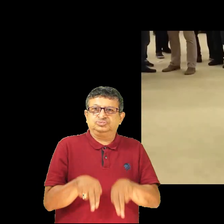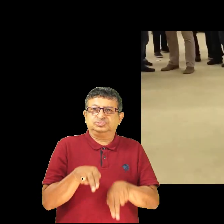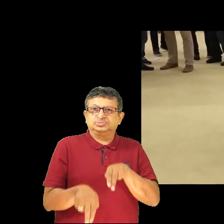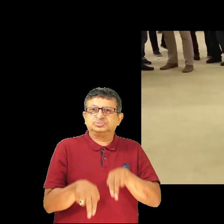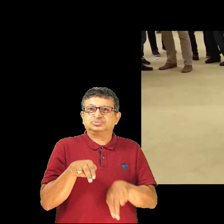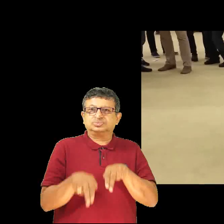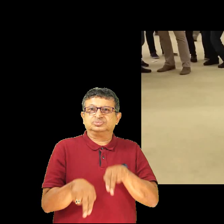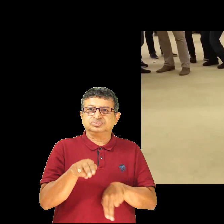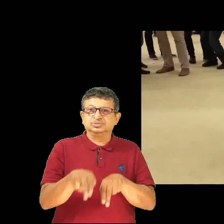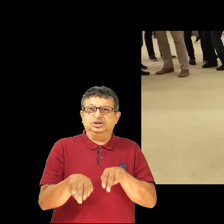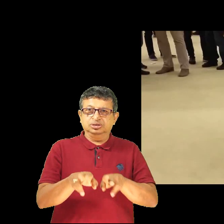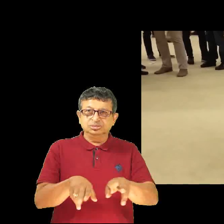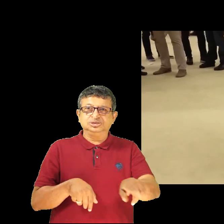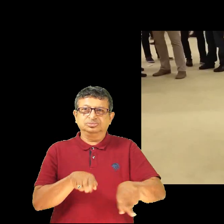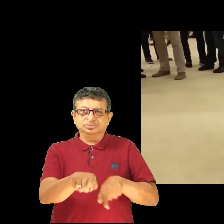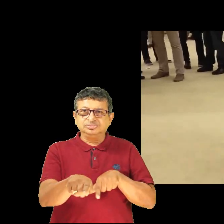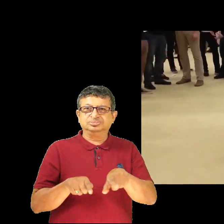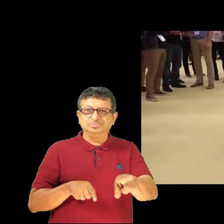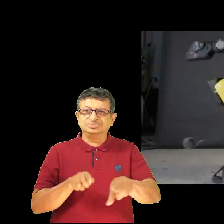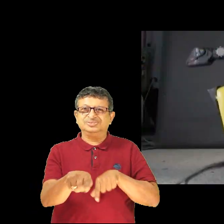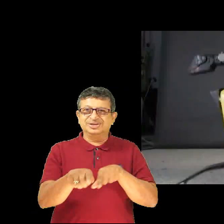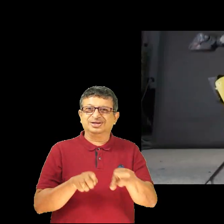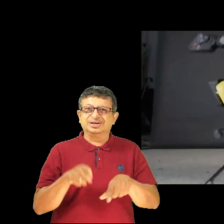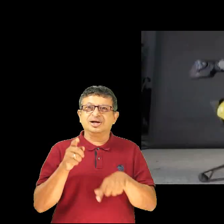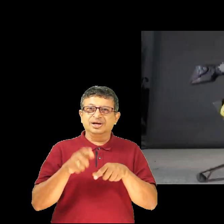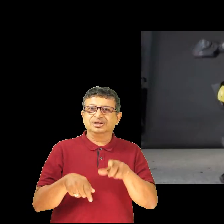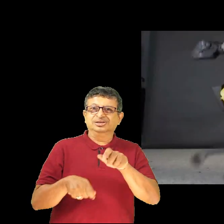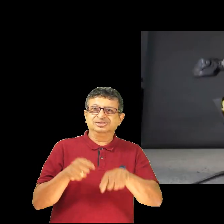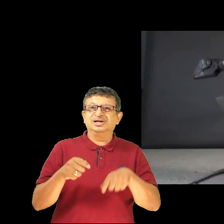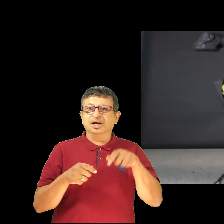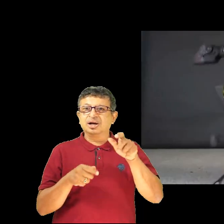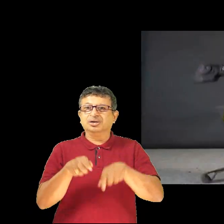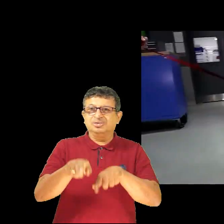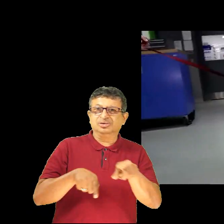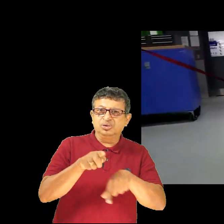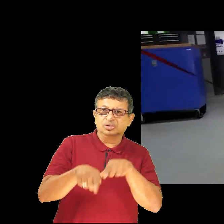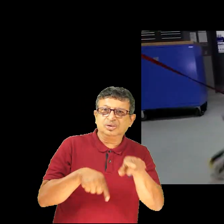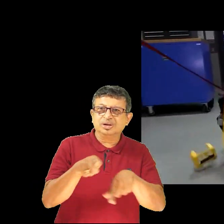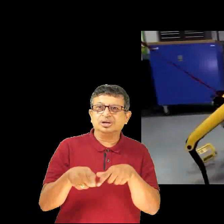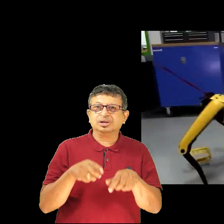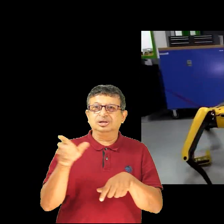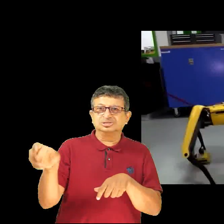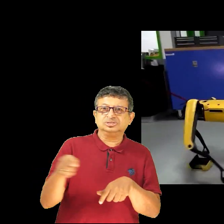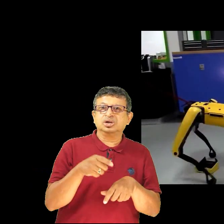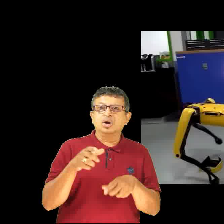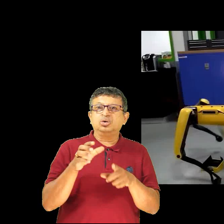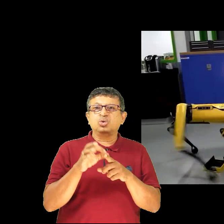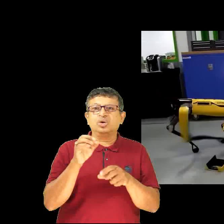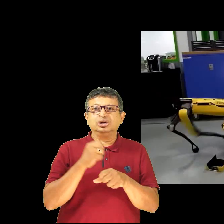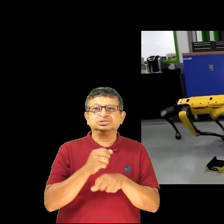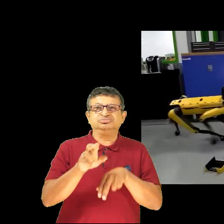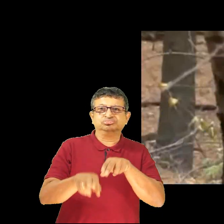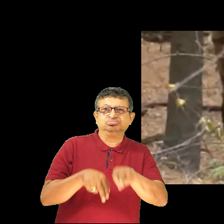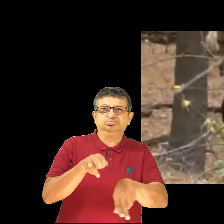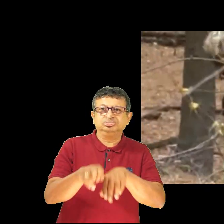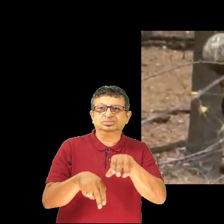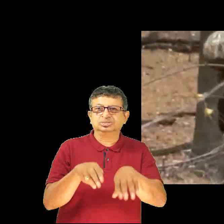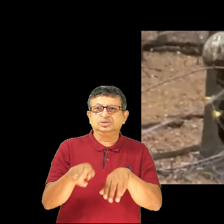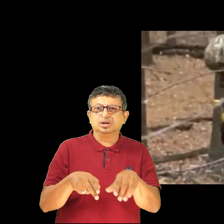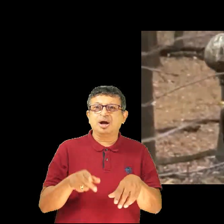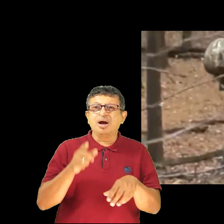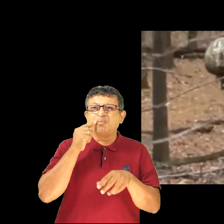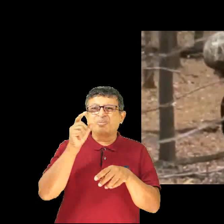Oh hey, what do you know, it's not Festo for the first time, this is Boston Dynamics. Alongside Festo, Boston Dynamics is another